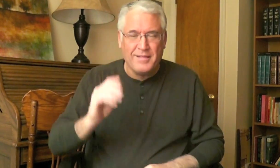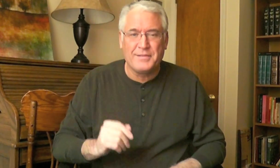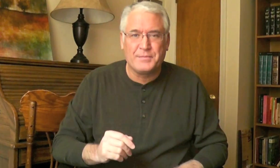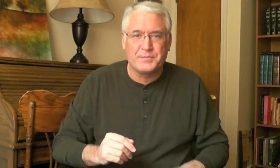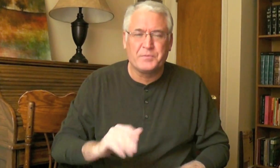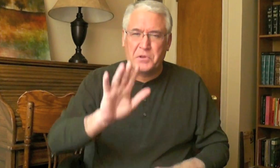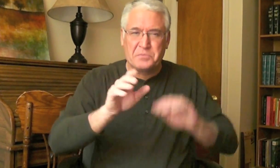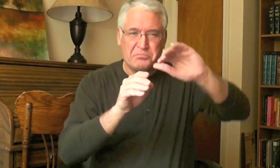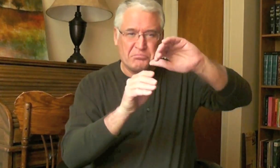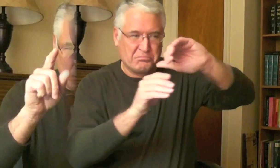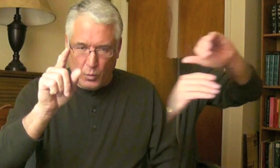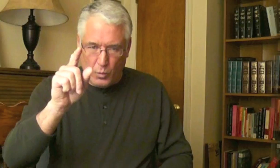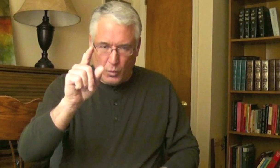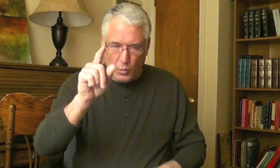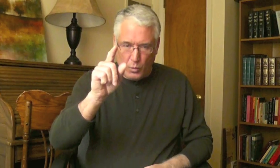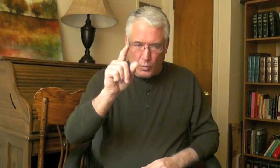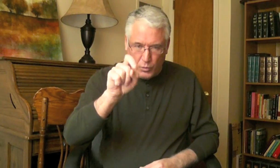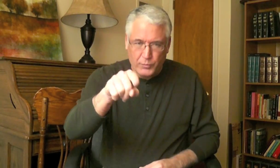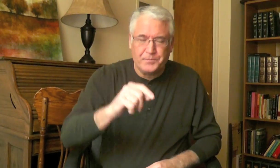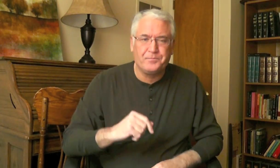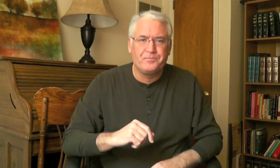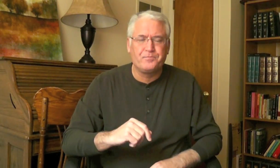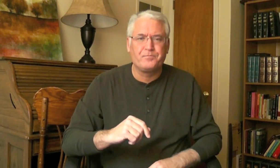Christians will obey God. Let's put that aside.